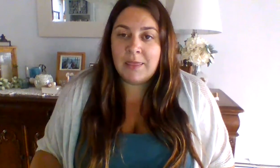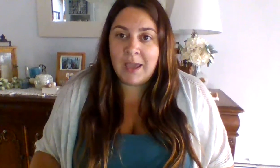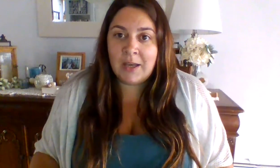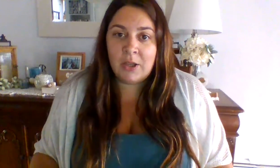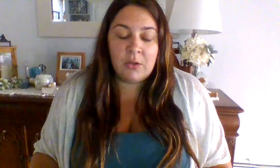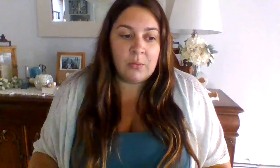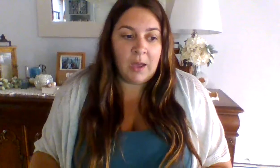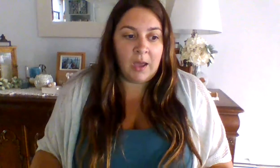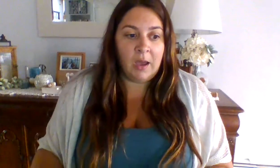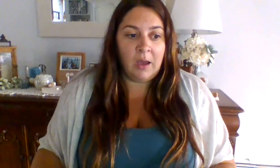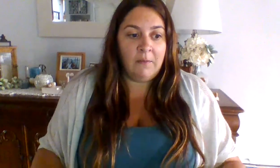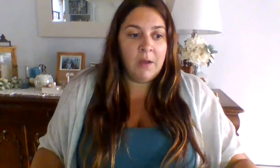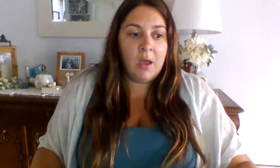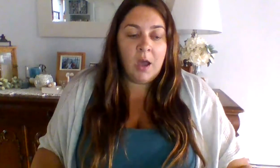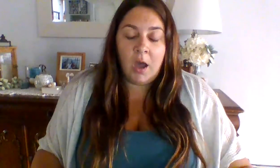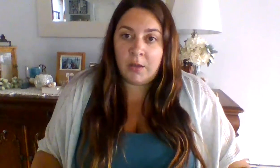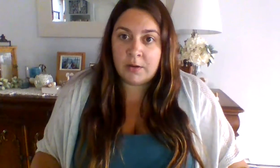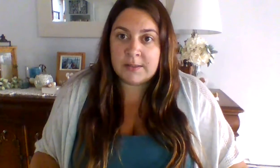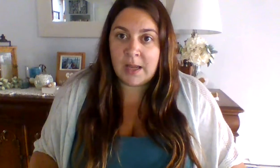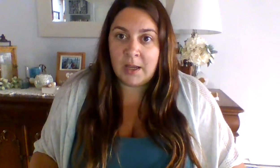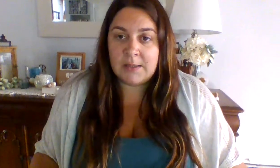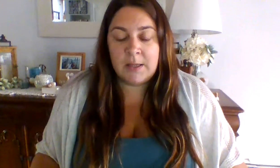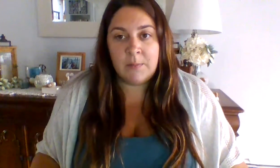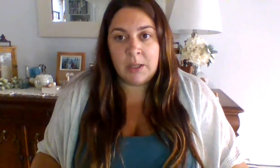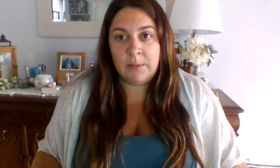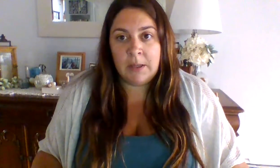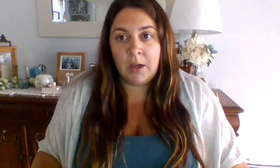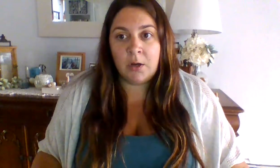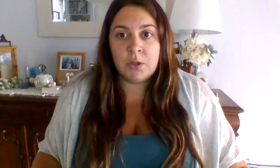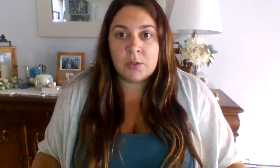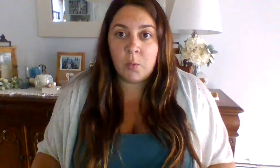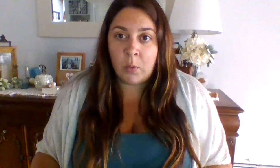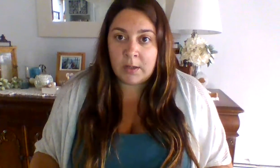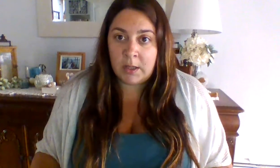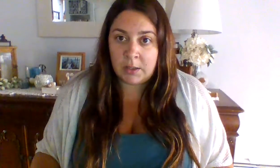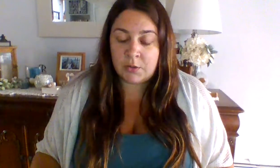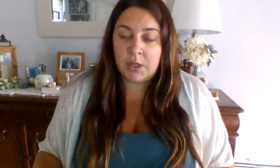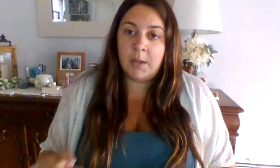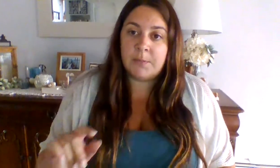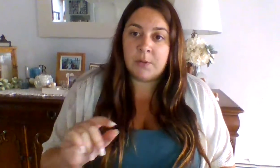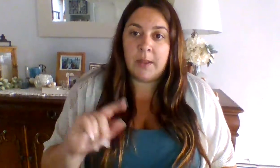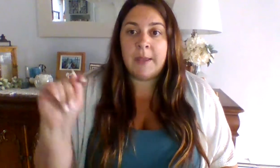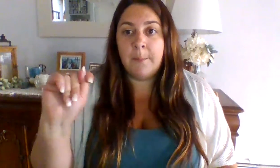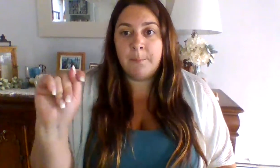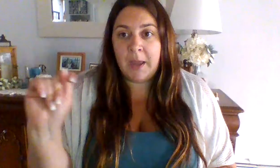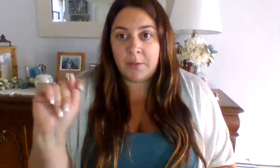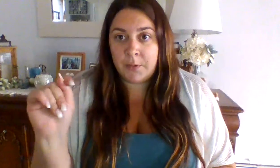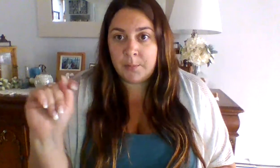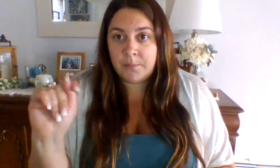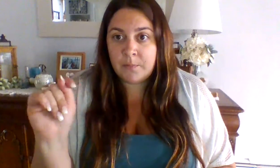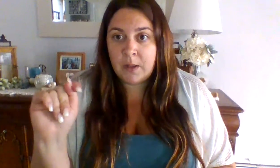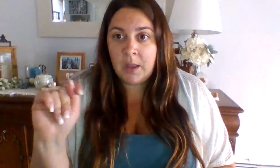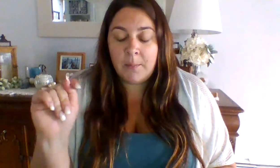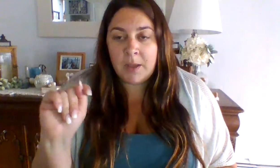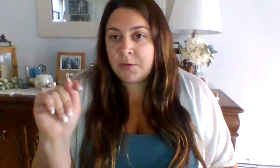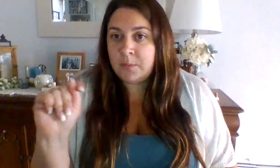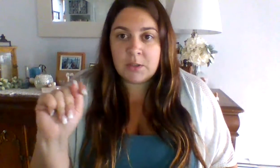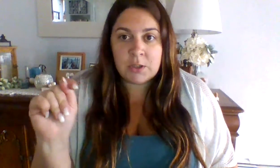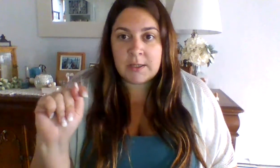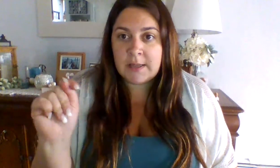Then you have other signs that maybe are just one hand shape. So like bathroom. Bathroom is just